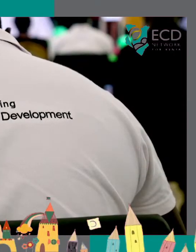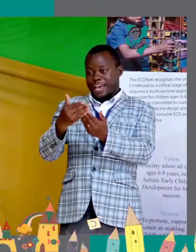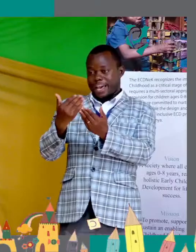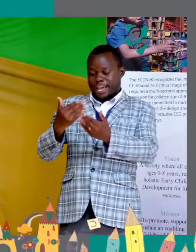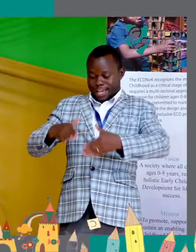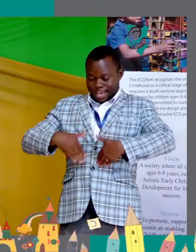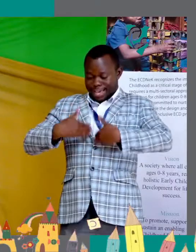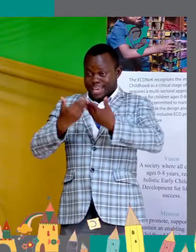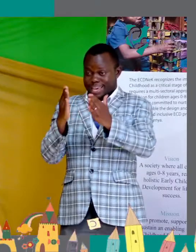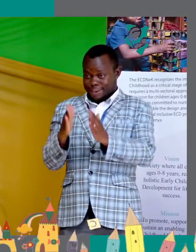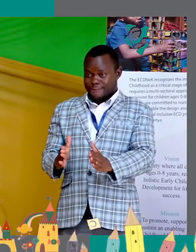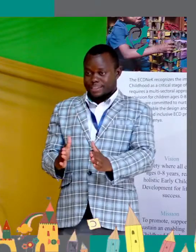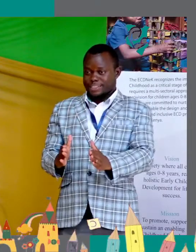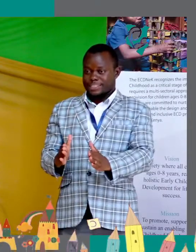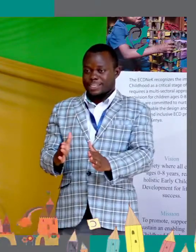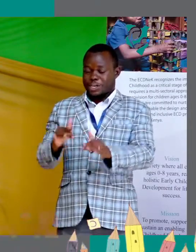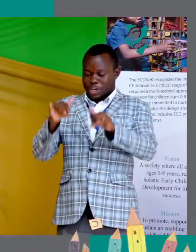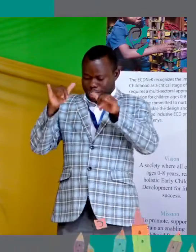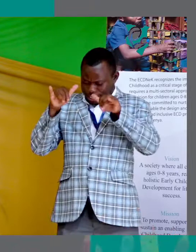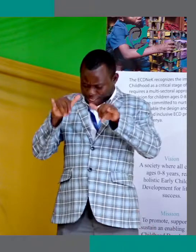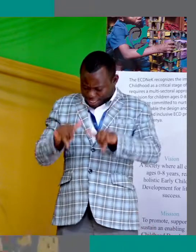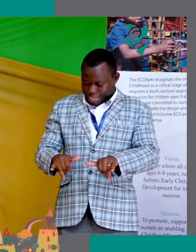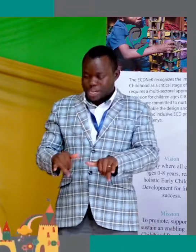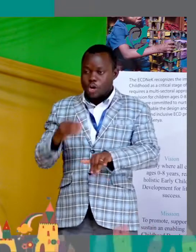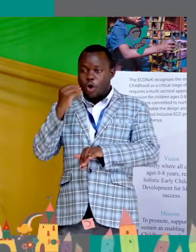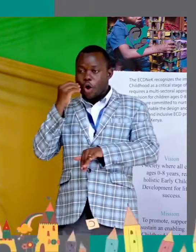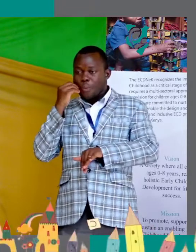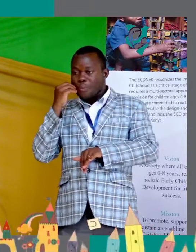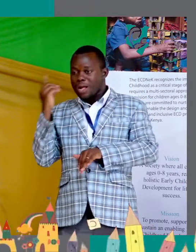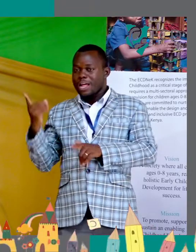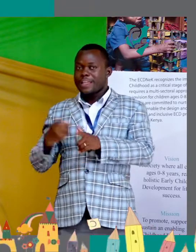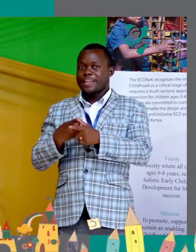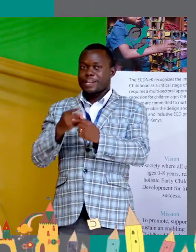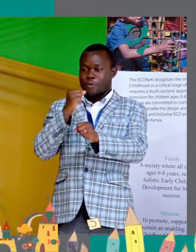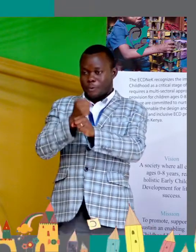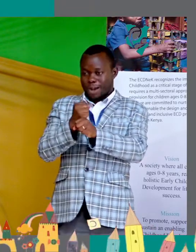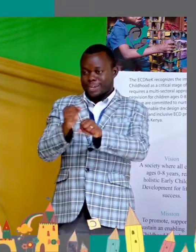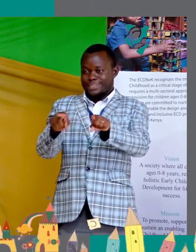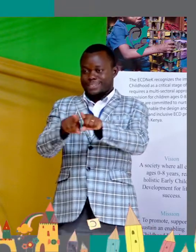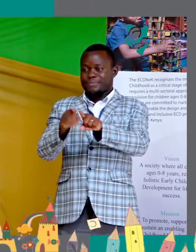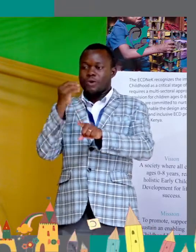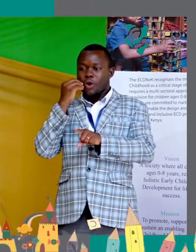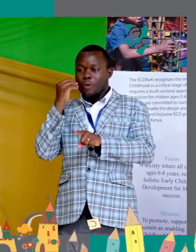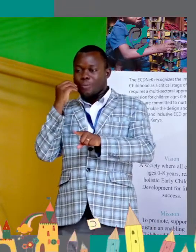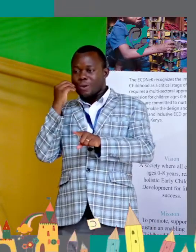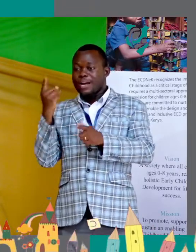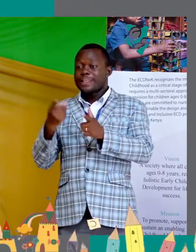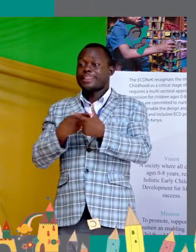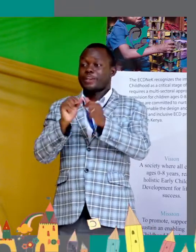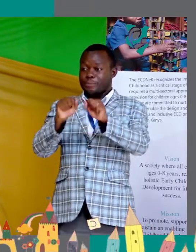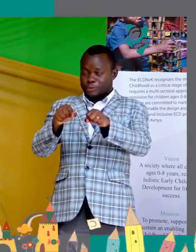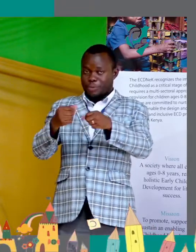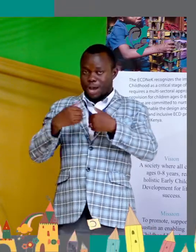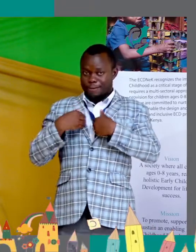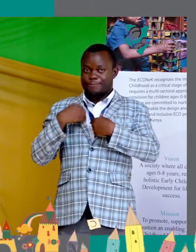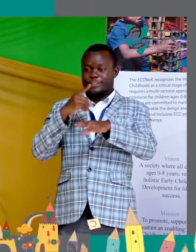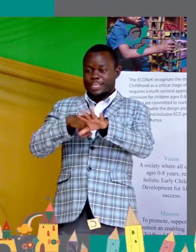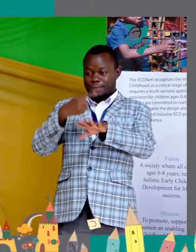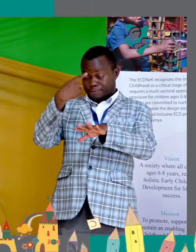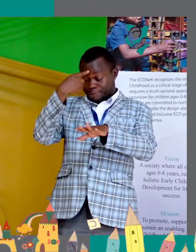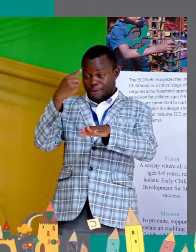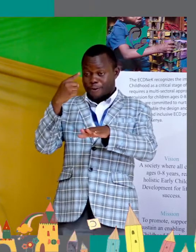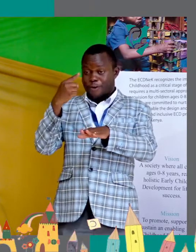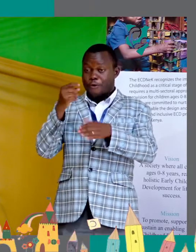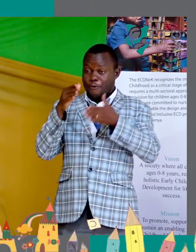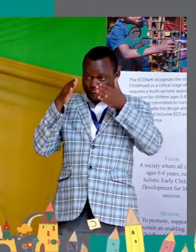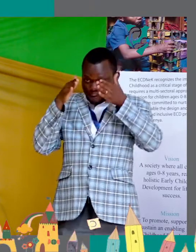home. That posed a very great opportunity for us to focus our attention on caring